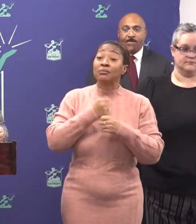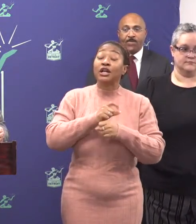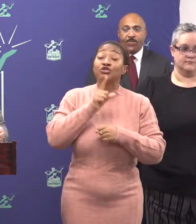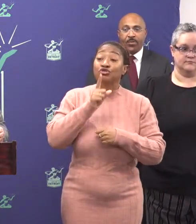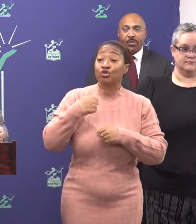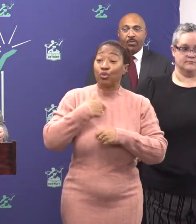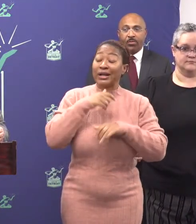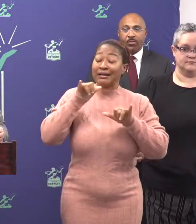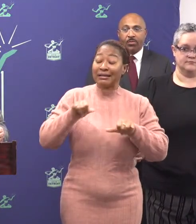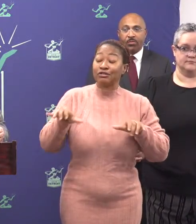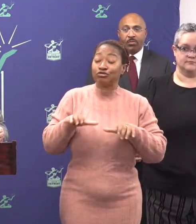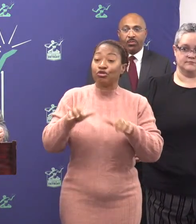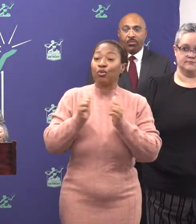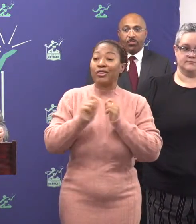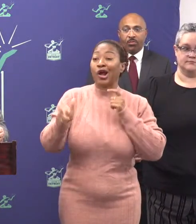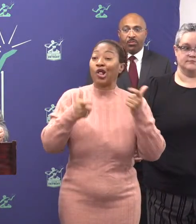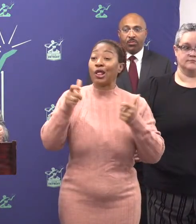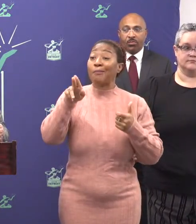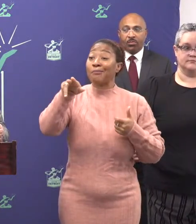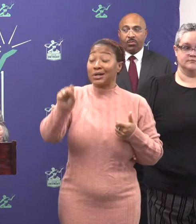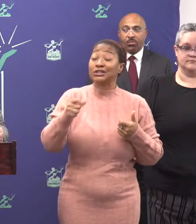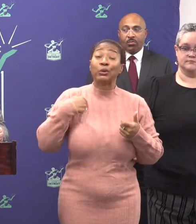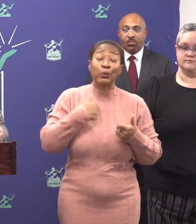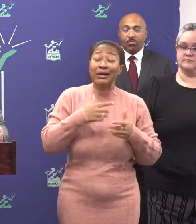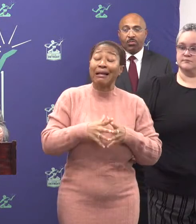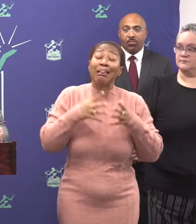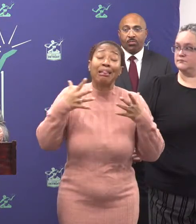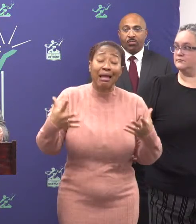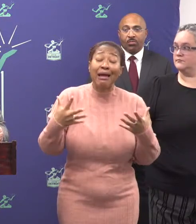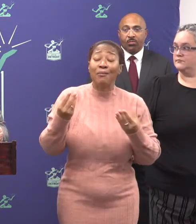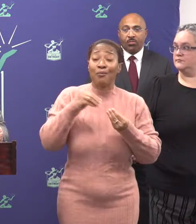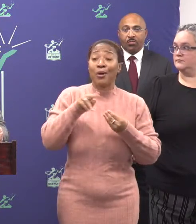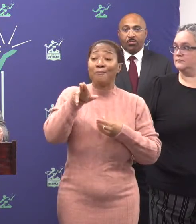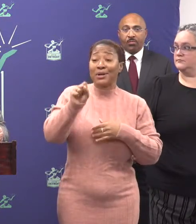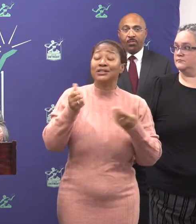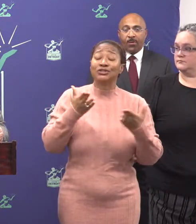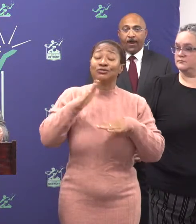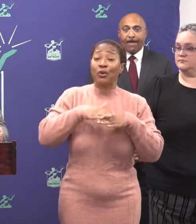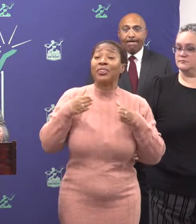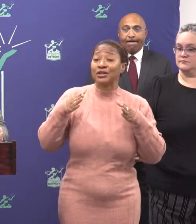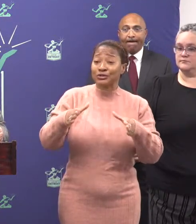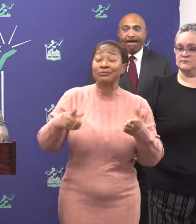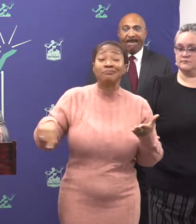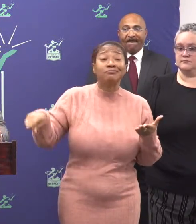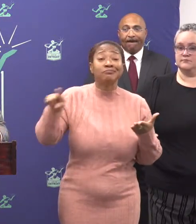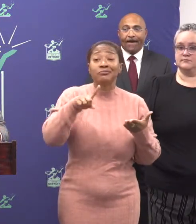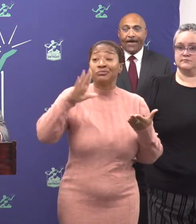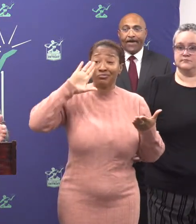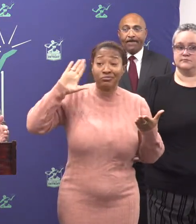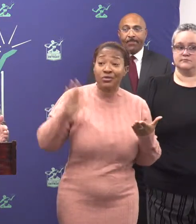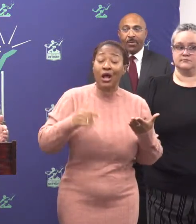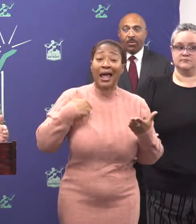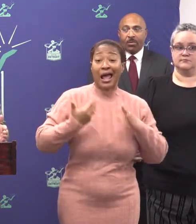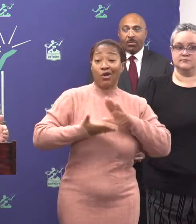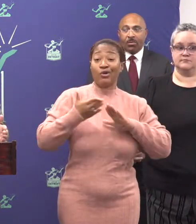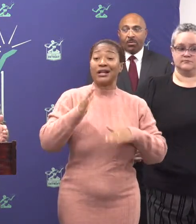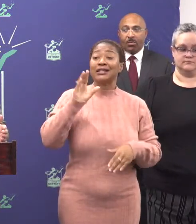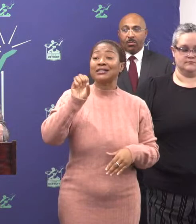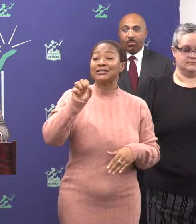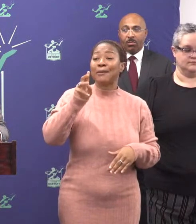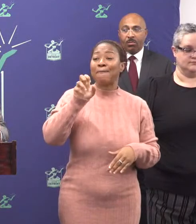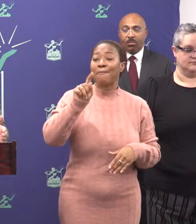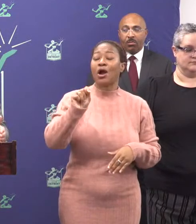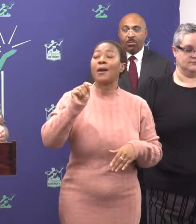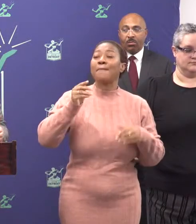can do the same thing with our large buses. We need a lot more bus service on the street. Some of you may know I ran the smart bus service